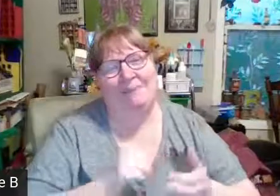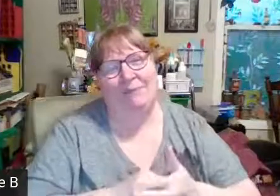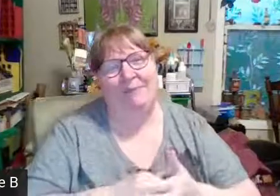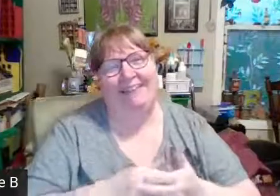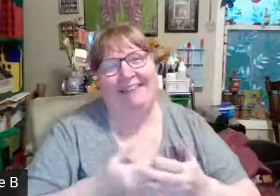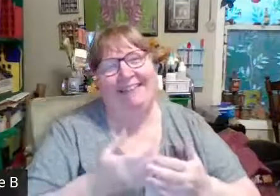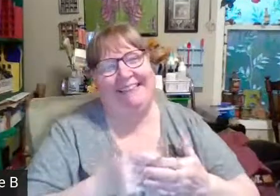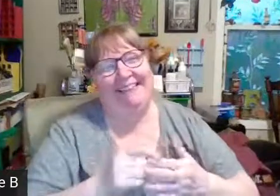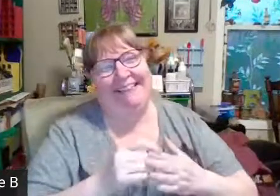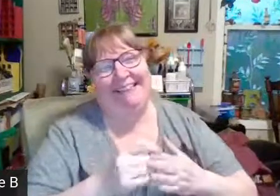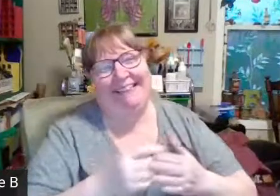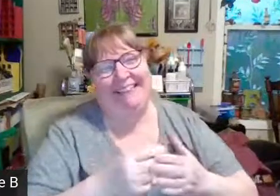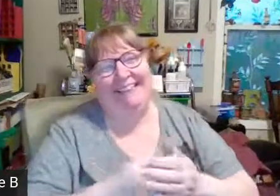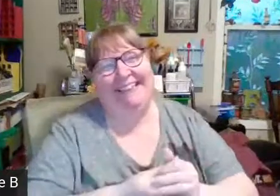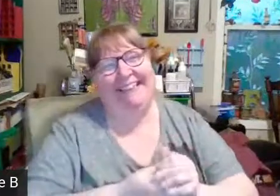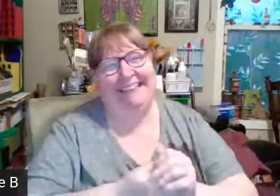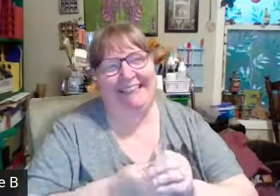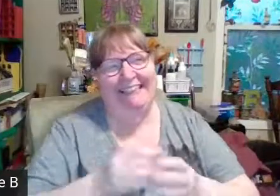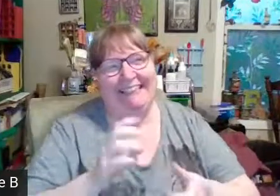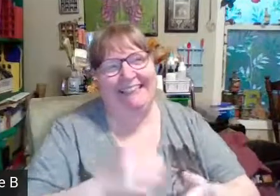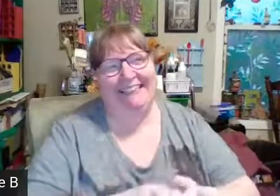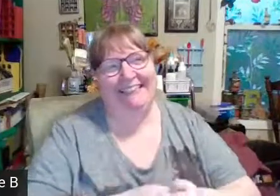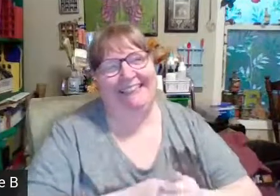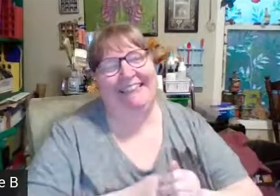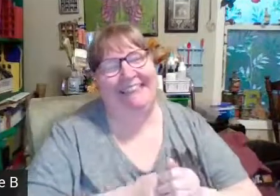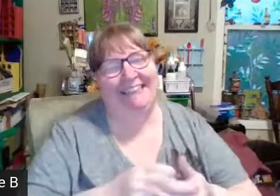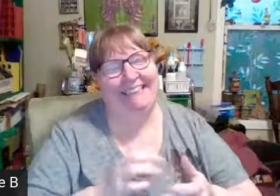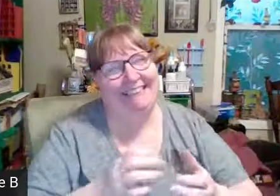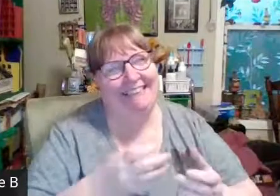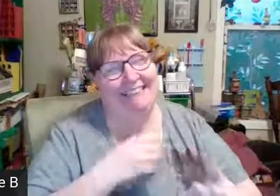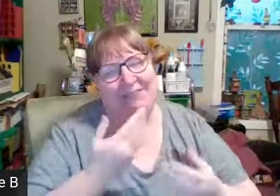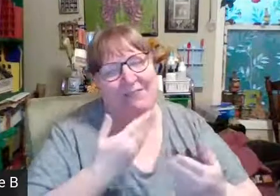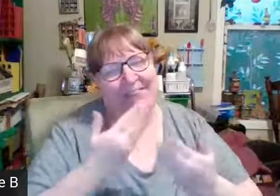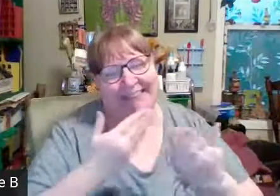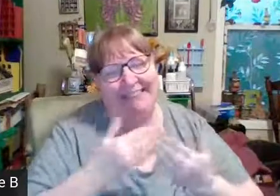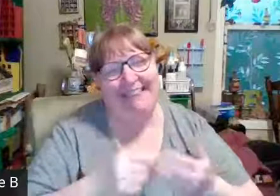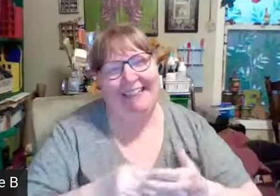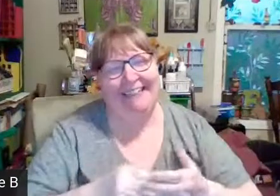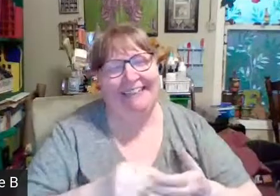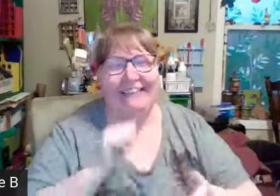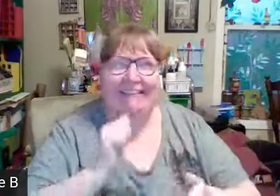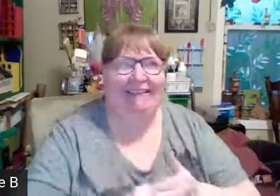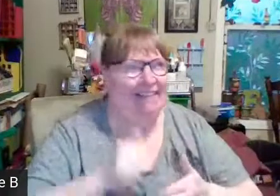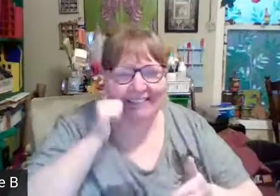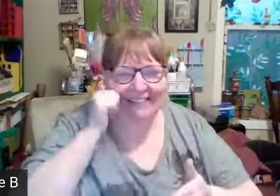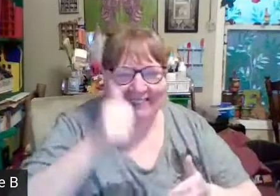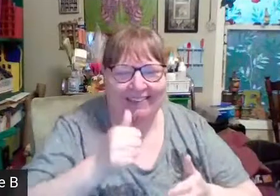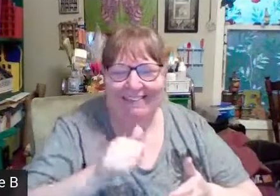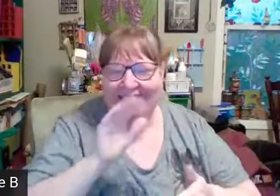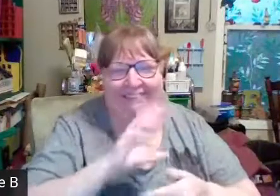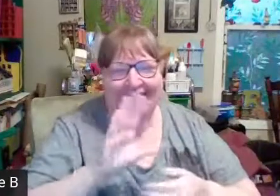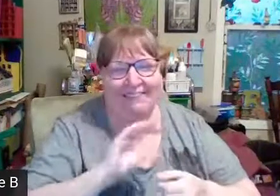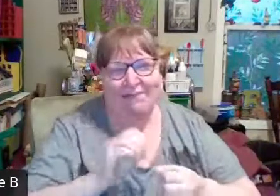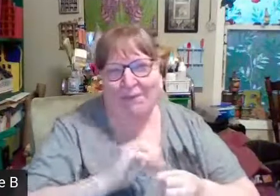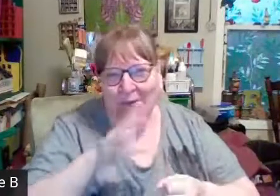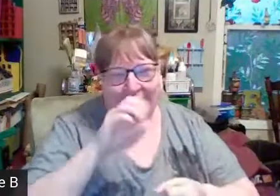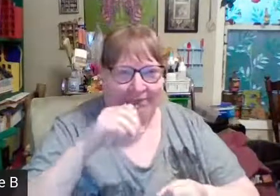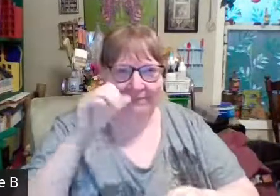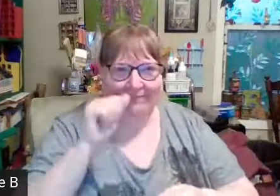And so I don't have to search for it. I can just click on it and I can go do that. So it's really an easy thing